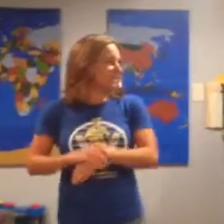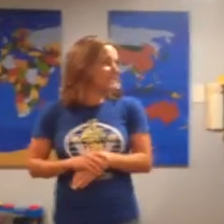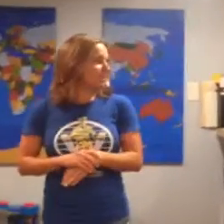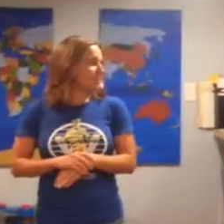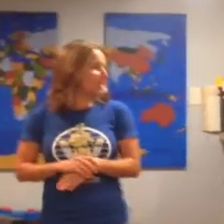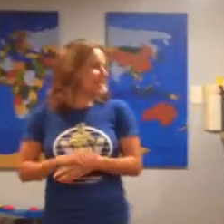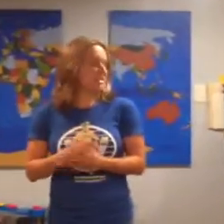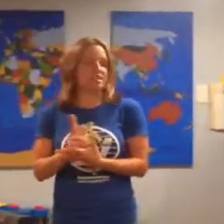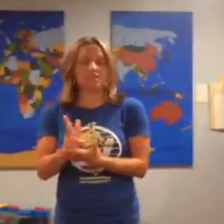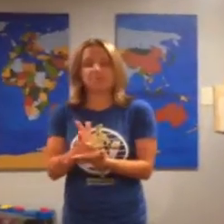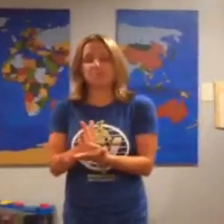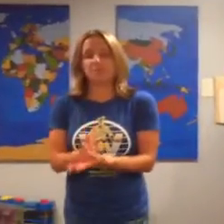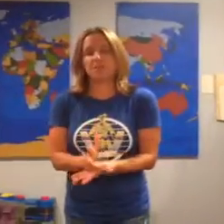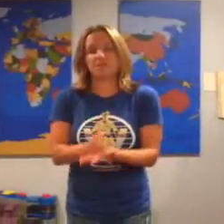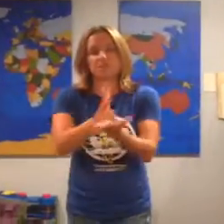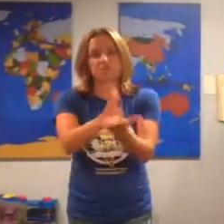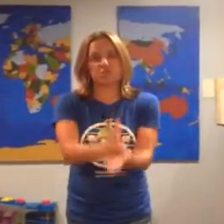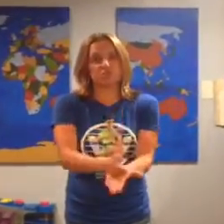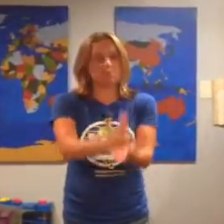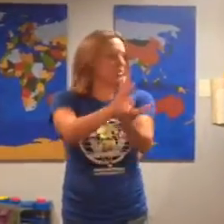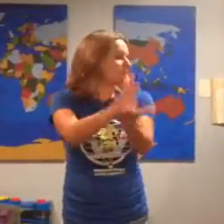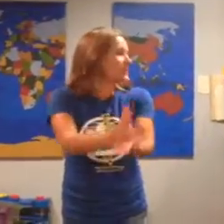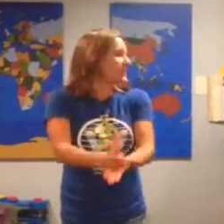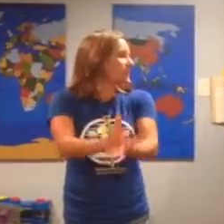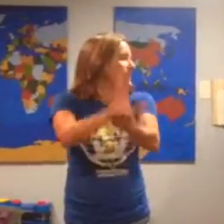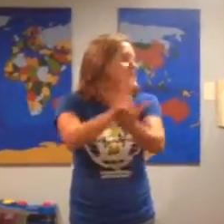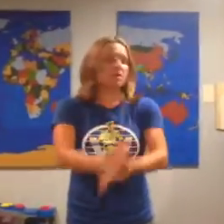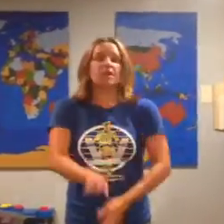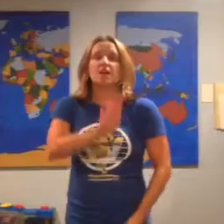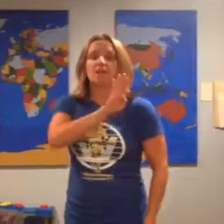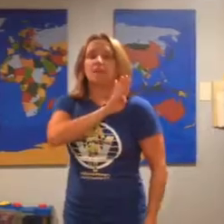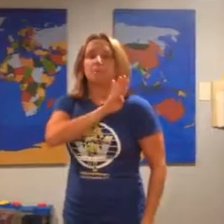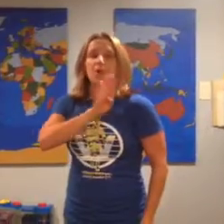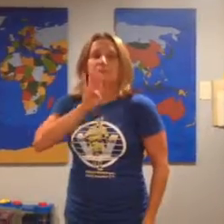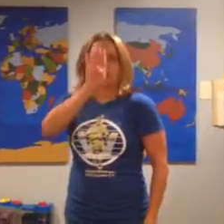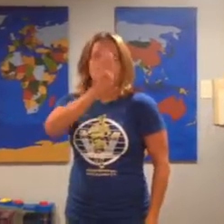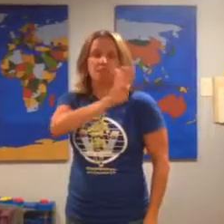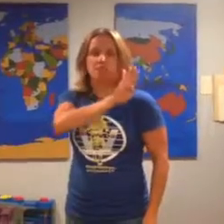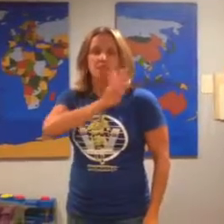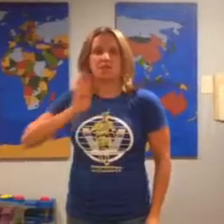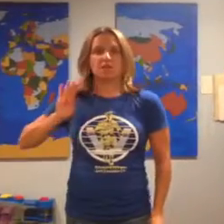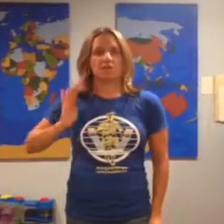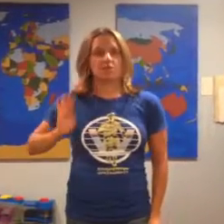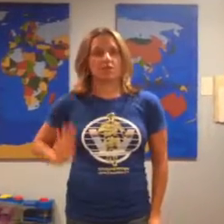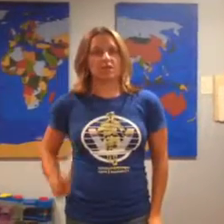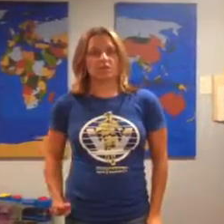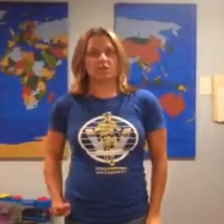thing is the British East Indian Company, which is their ship. So we're going to do the sign for ship. And then Boston, make a B. Make it go